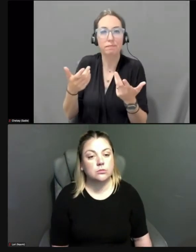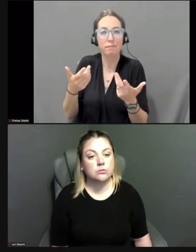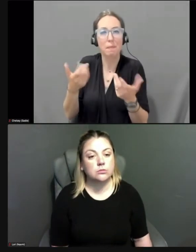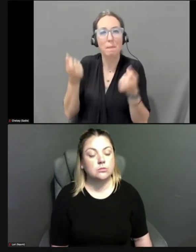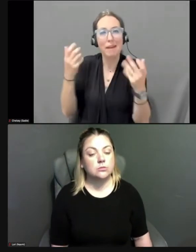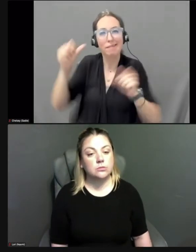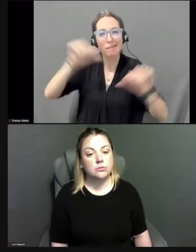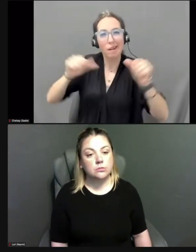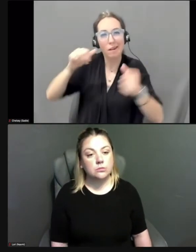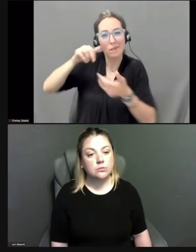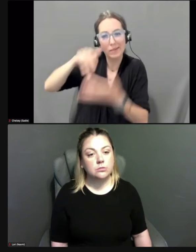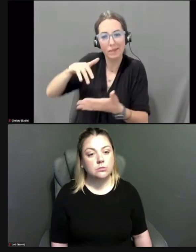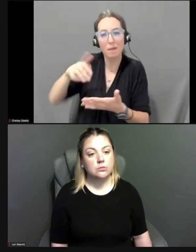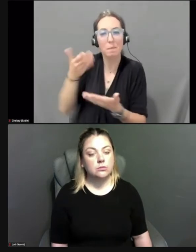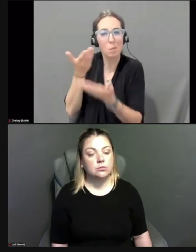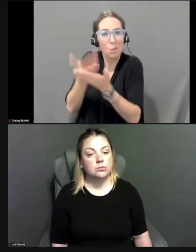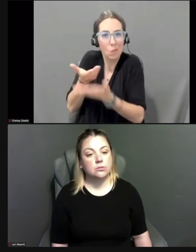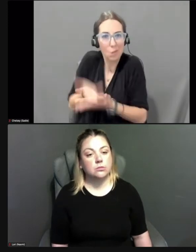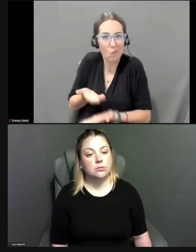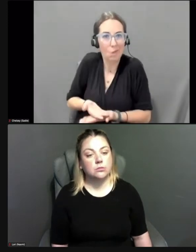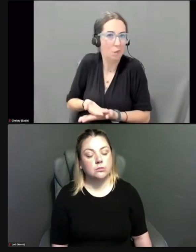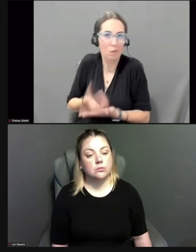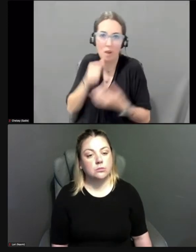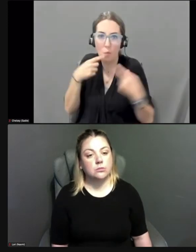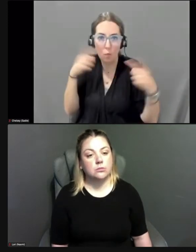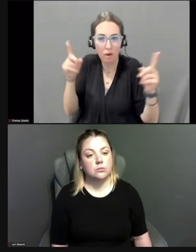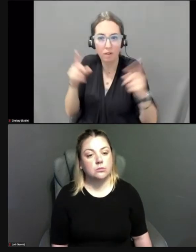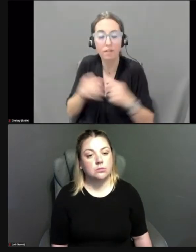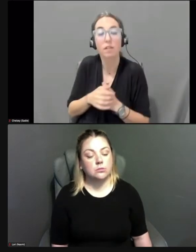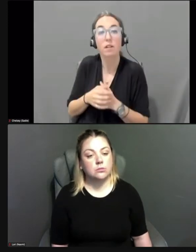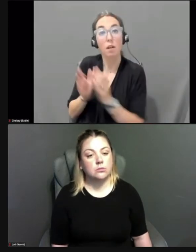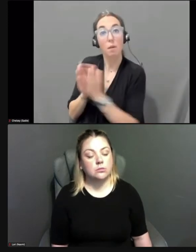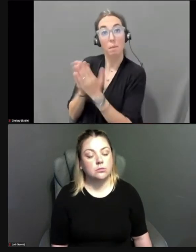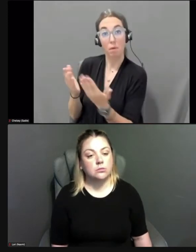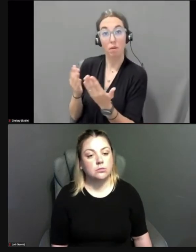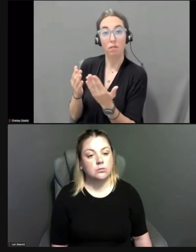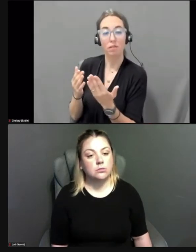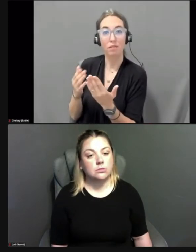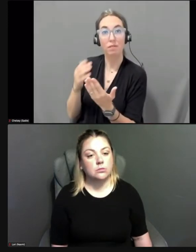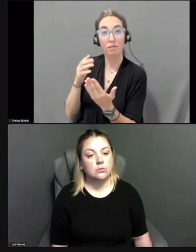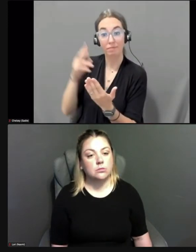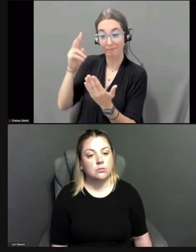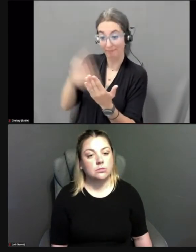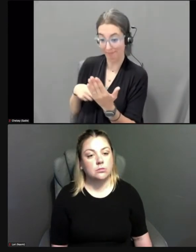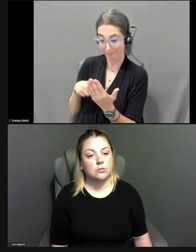thing. But the first time that I read it, in my